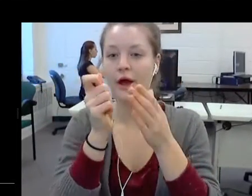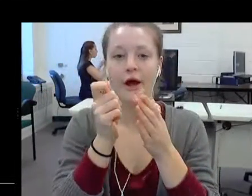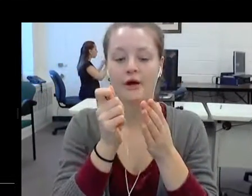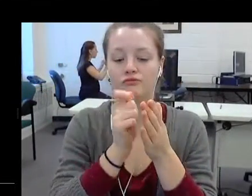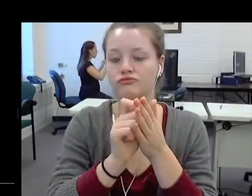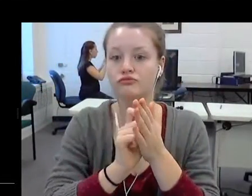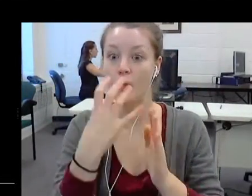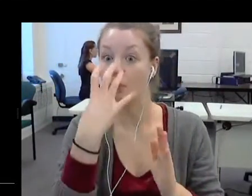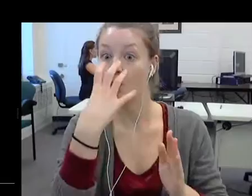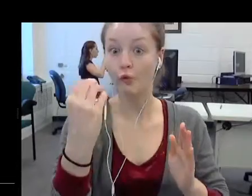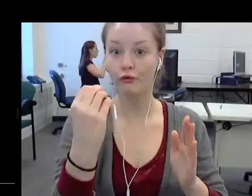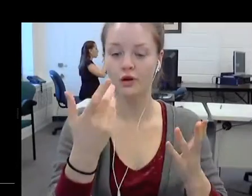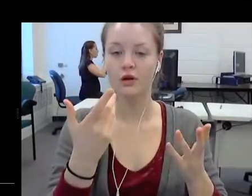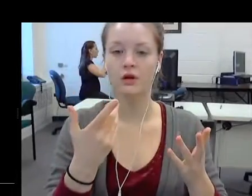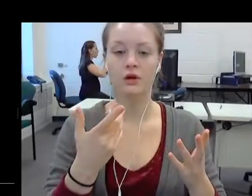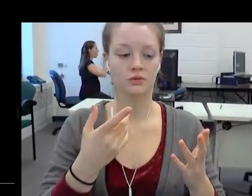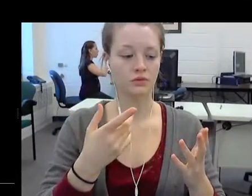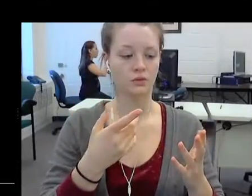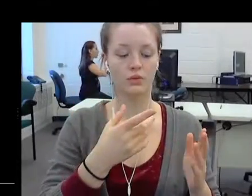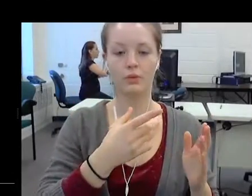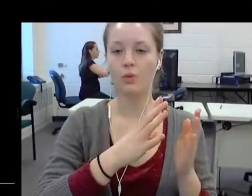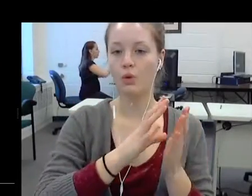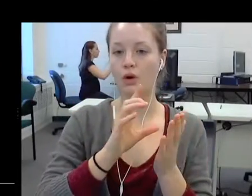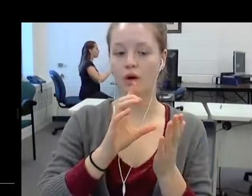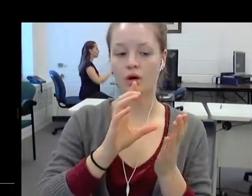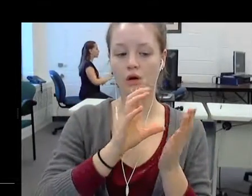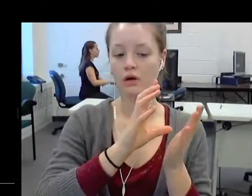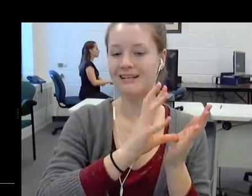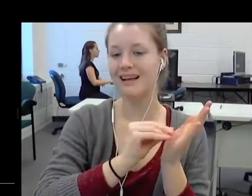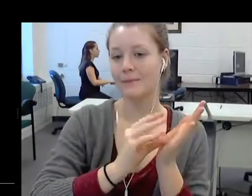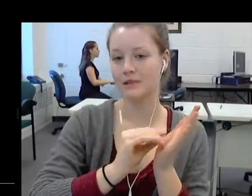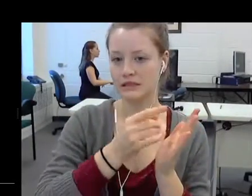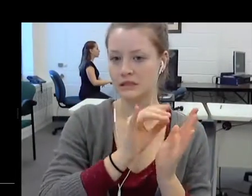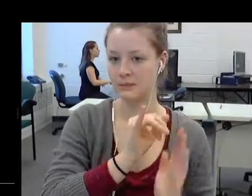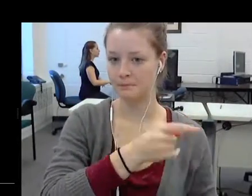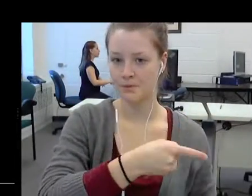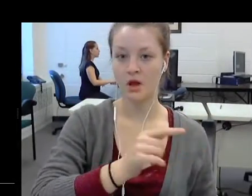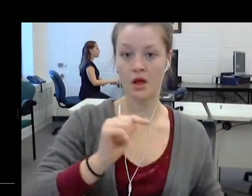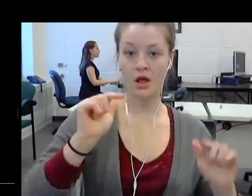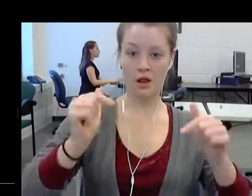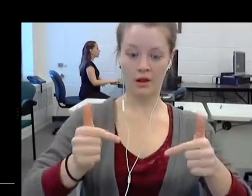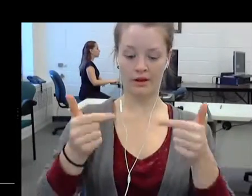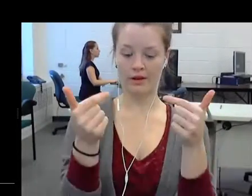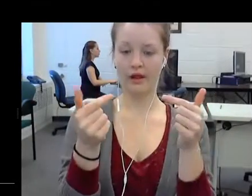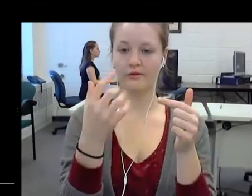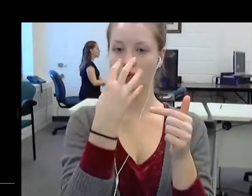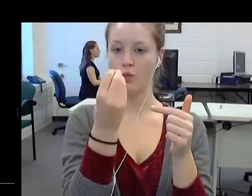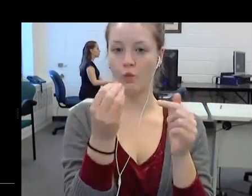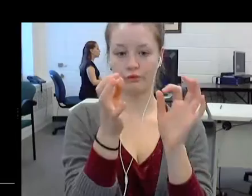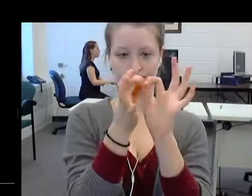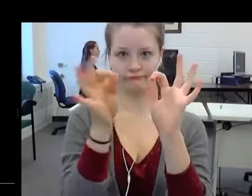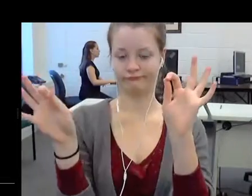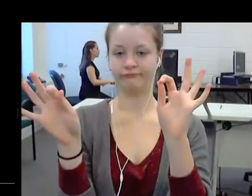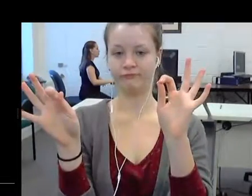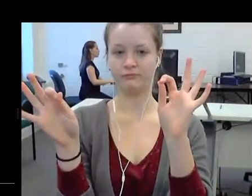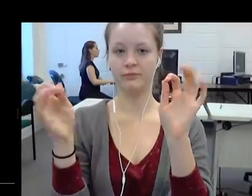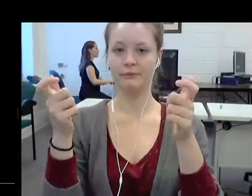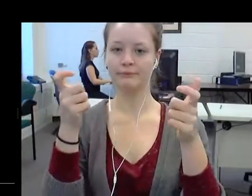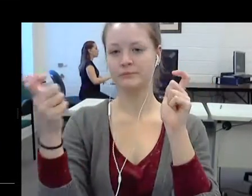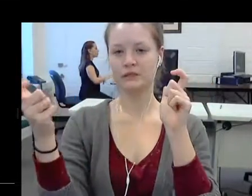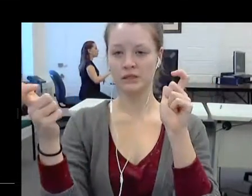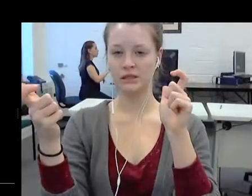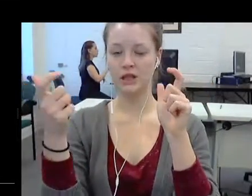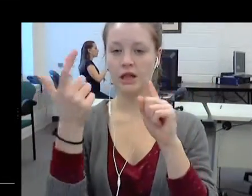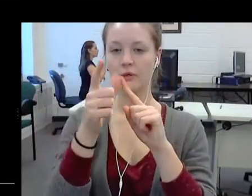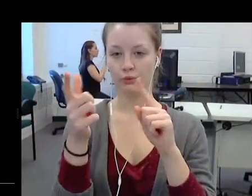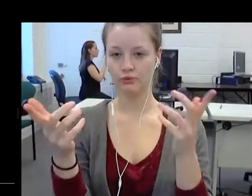whole entire article, just on this section. So we'll do the life of a wolf in big